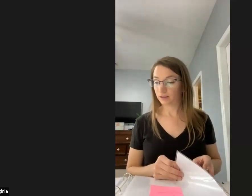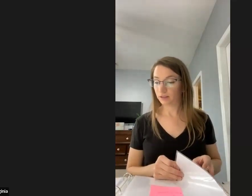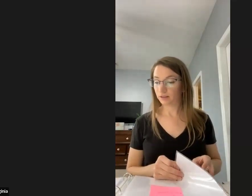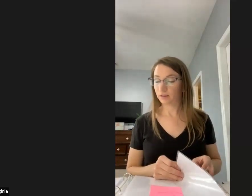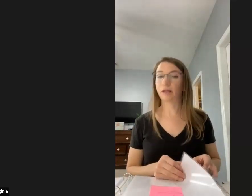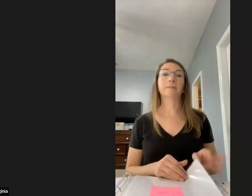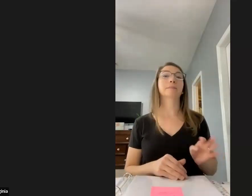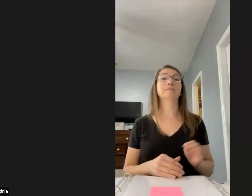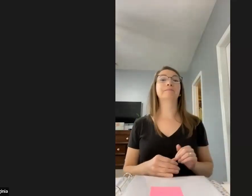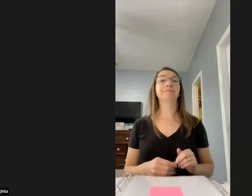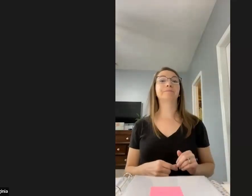Okay.